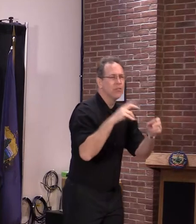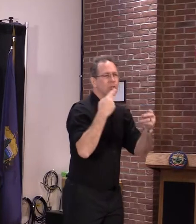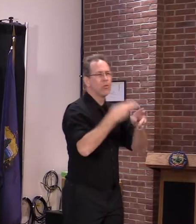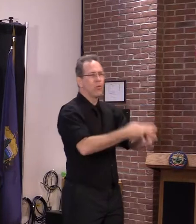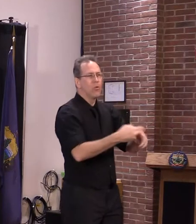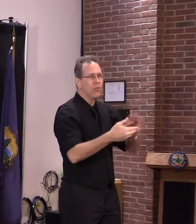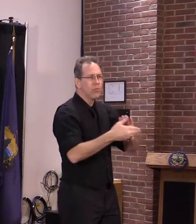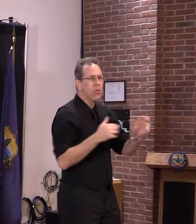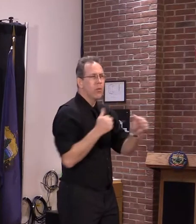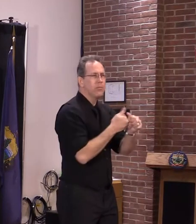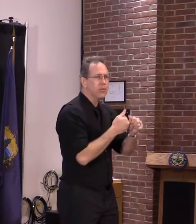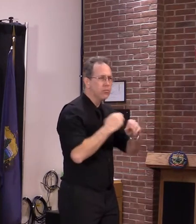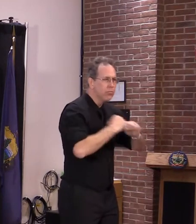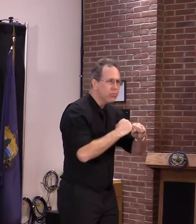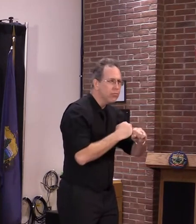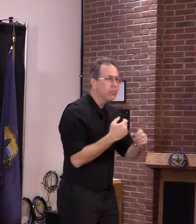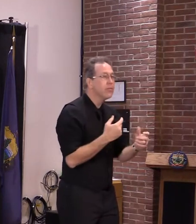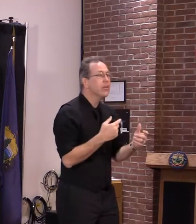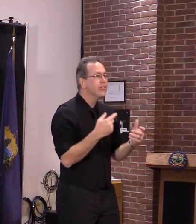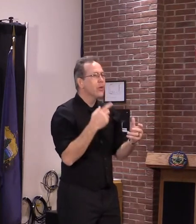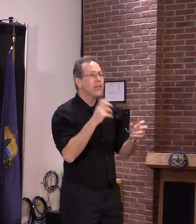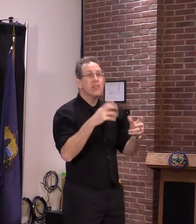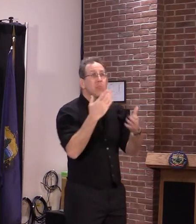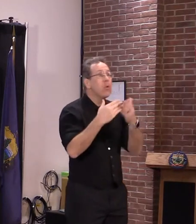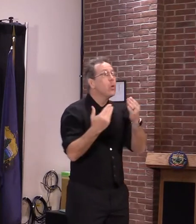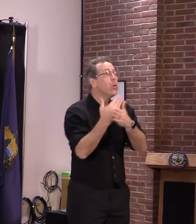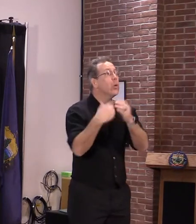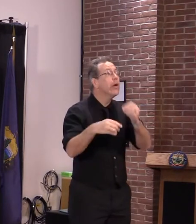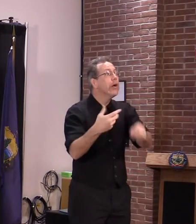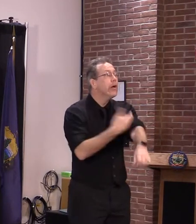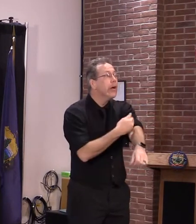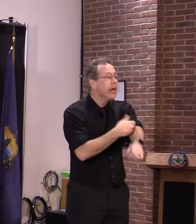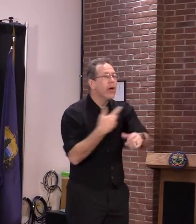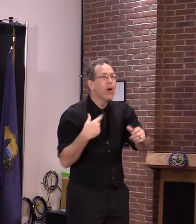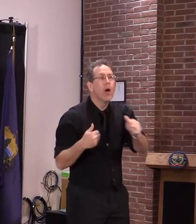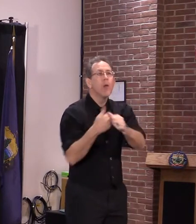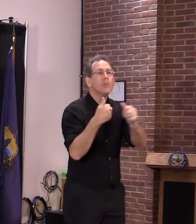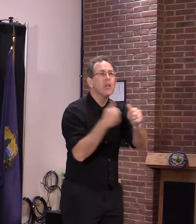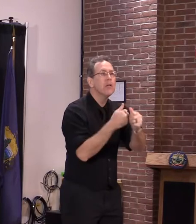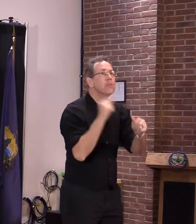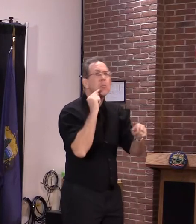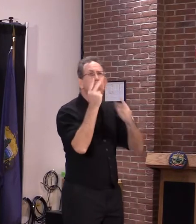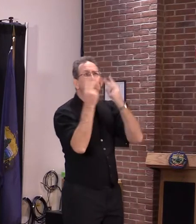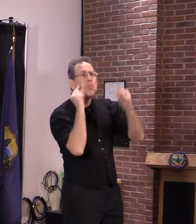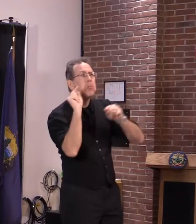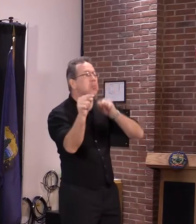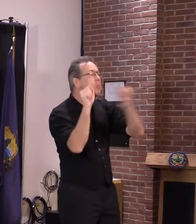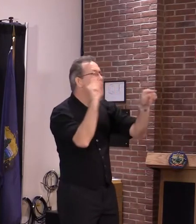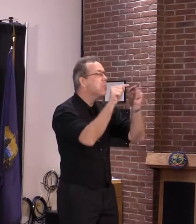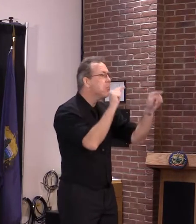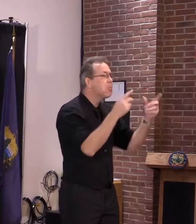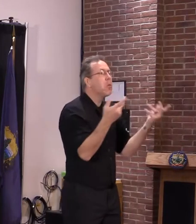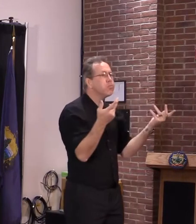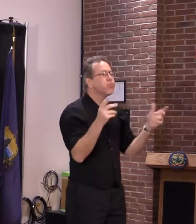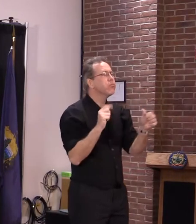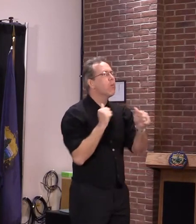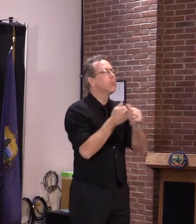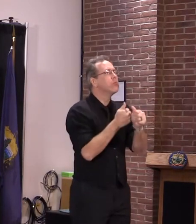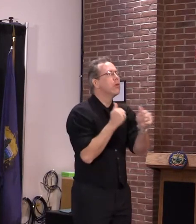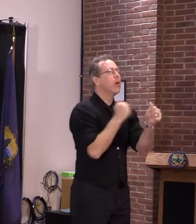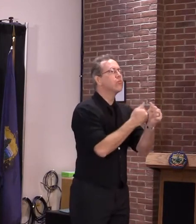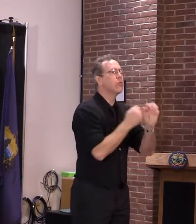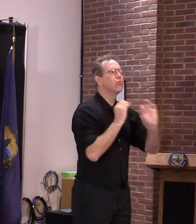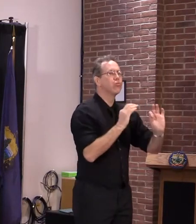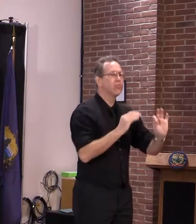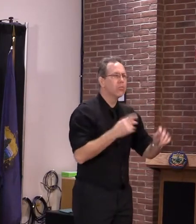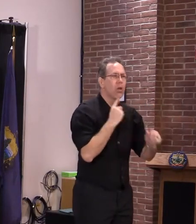but, you know, depending on where you go, there may be different terminology used. But the belief is, if